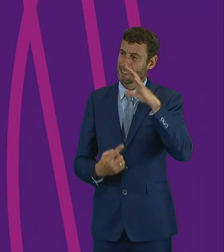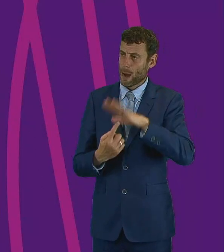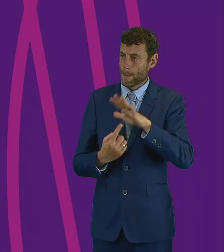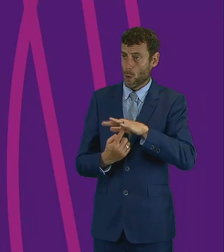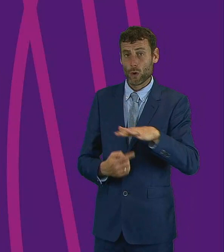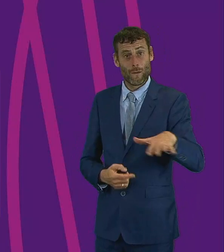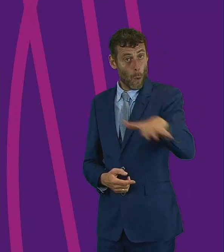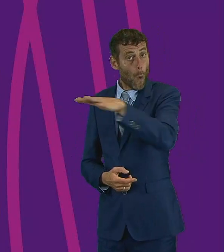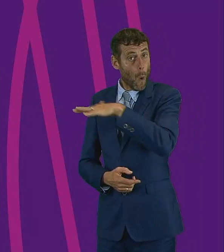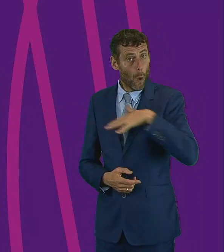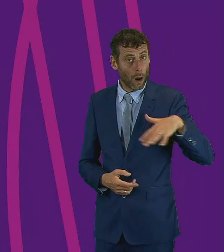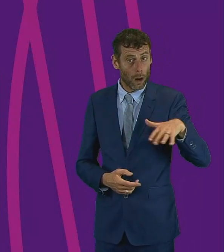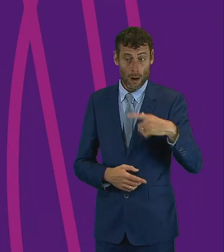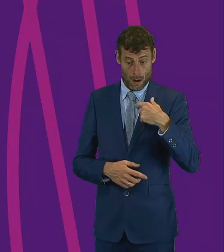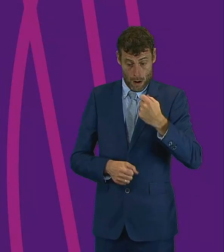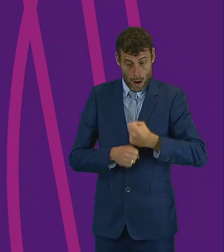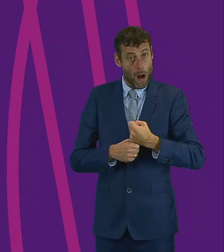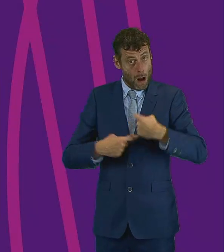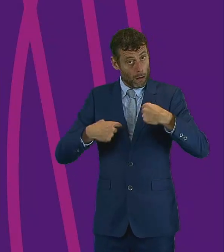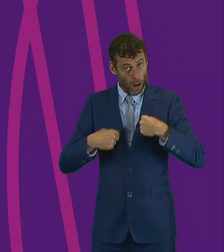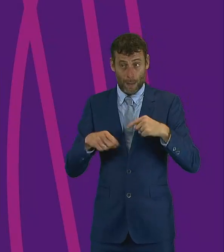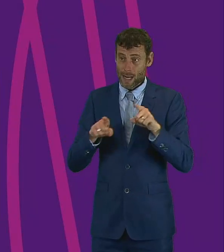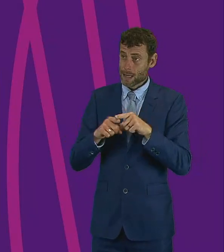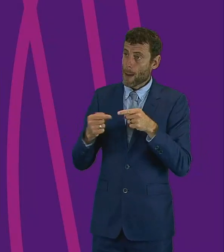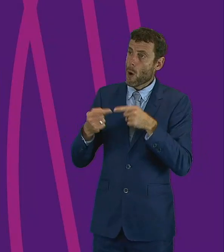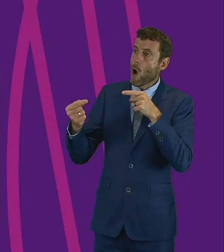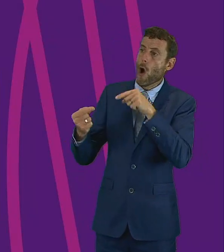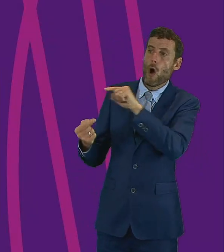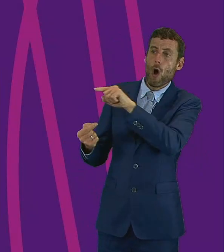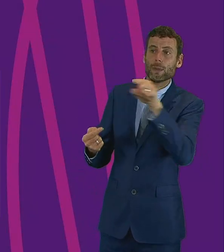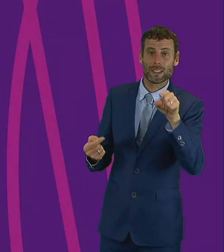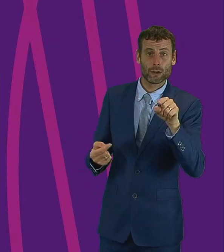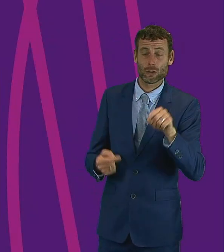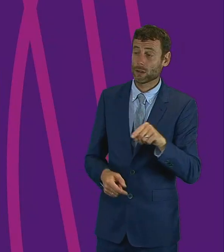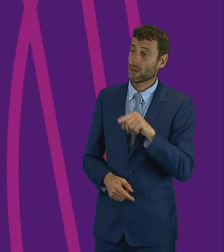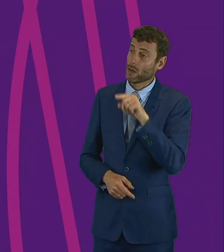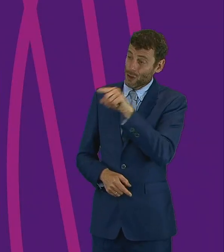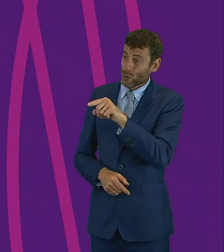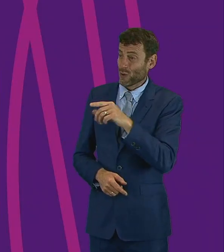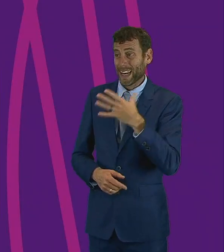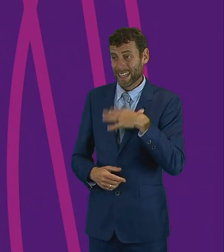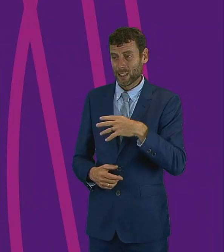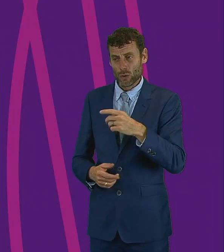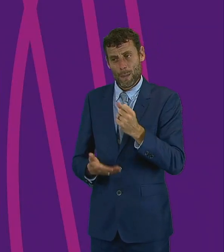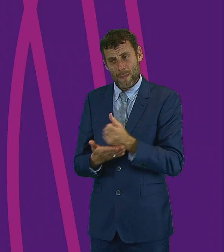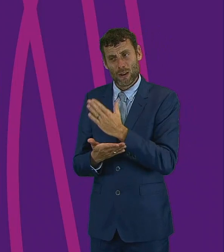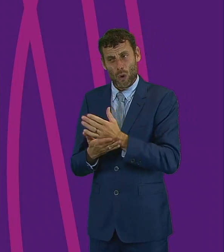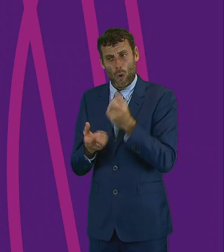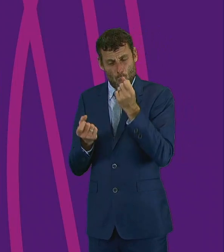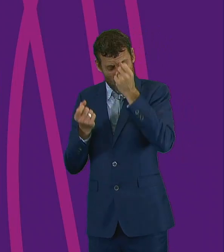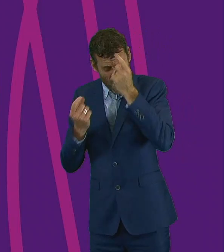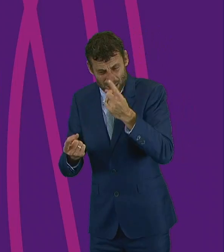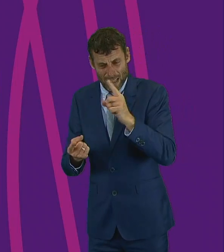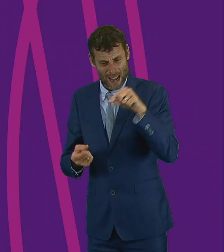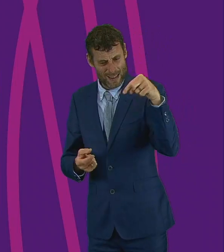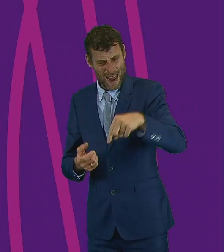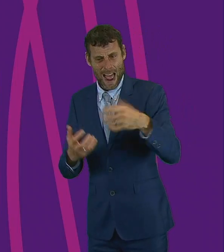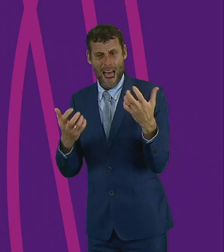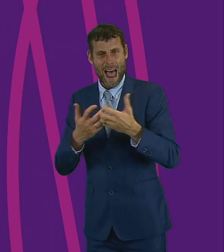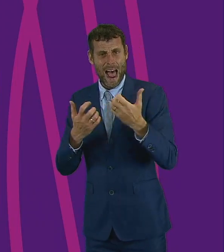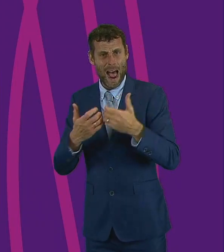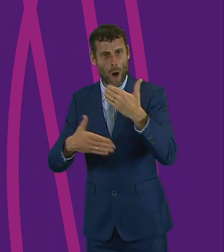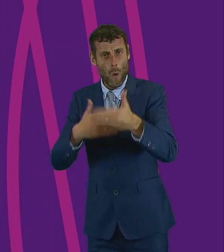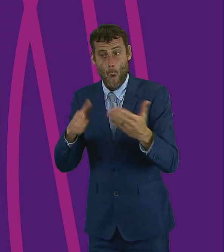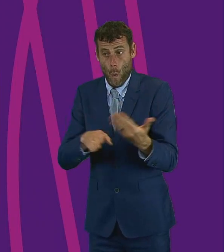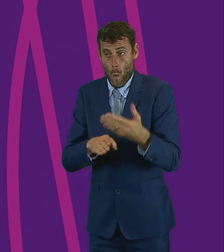just government but opposition as well, to really make sure we understand how all of these things are working, so that we are giving the proper advice to